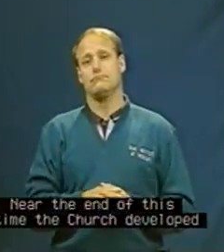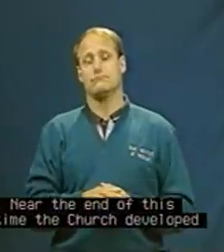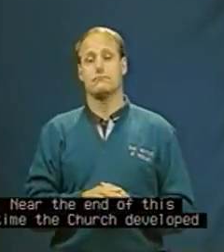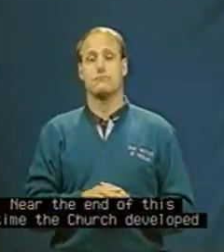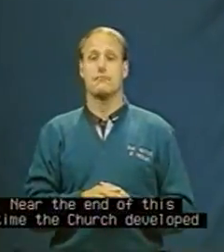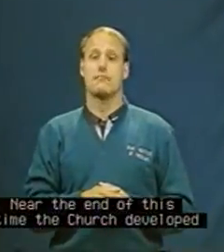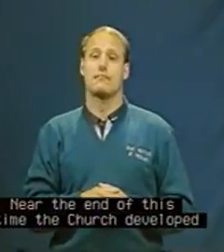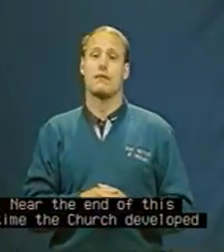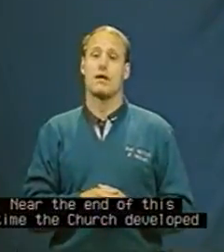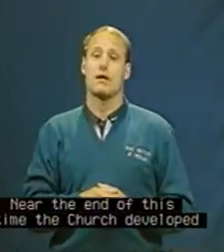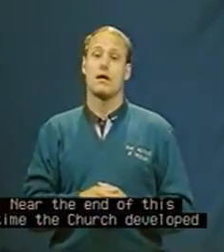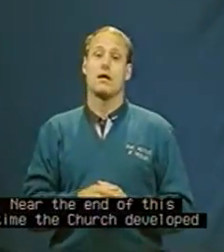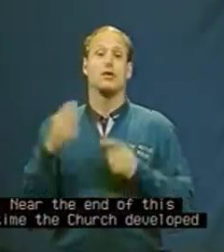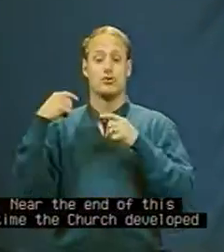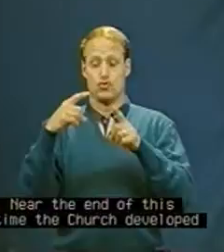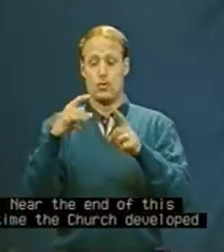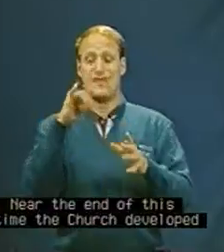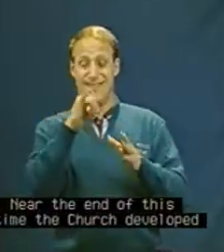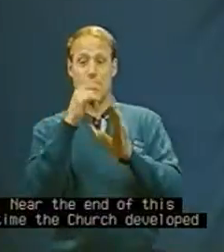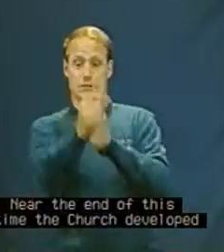Near the end of this time, the church developed